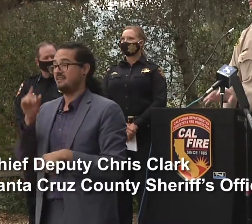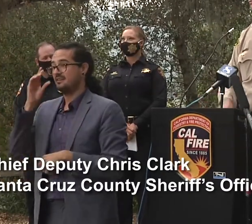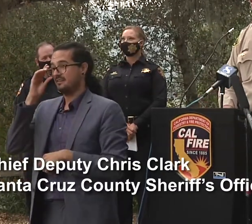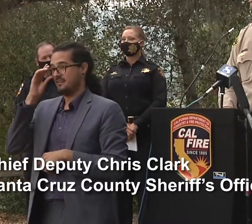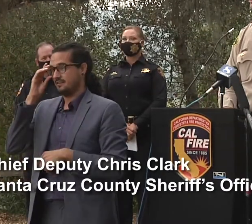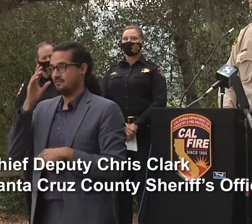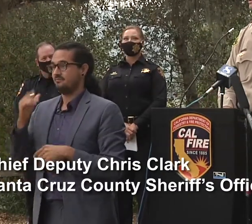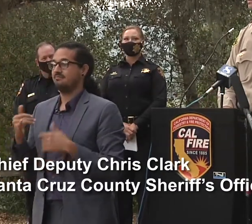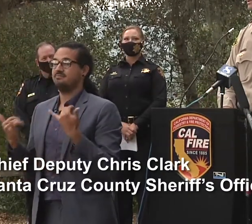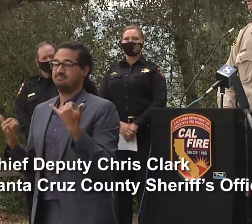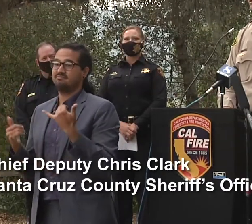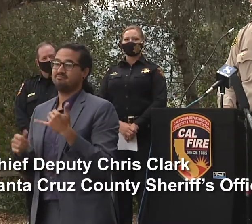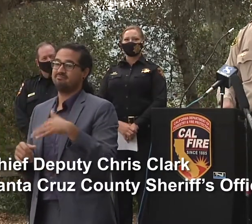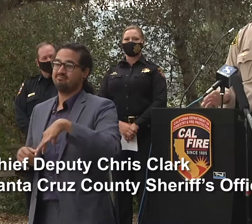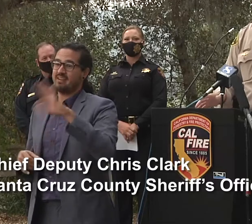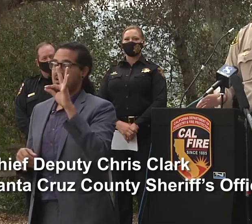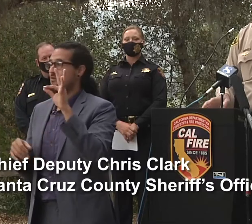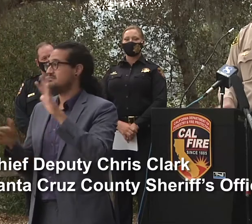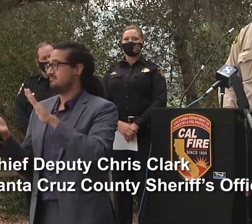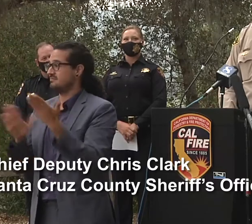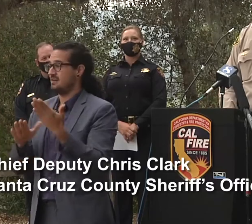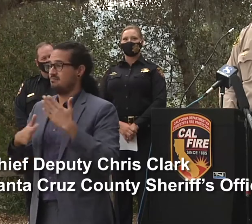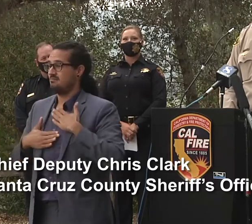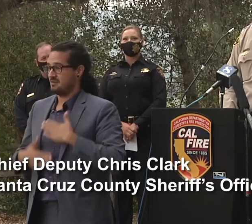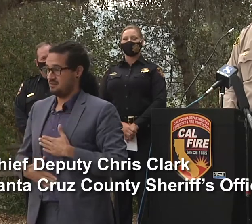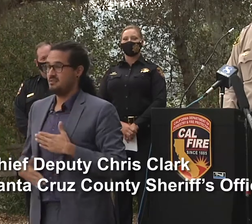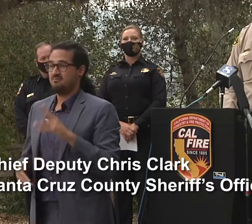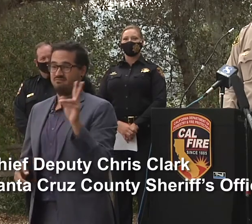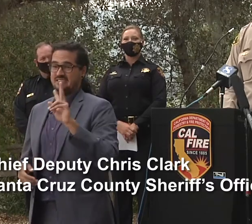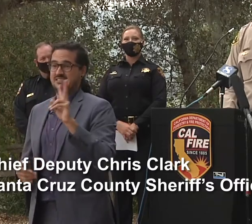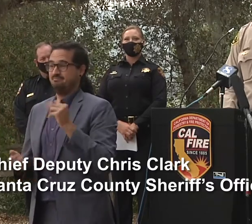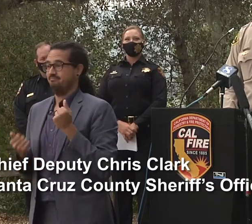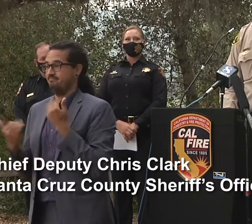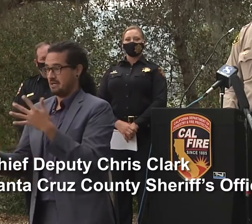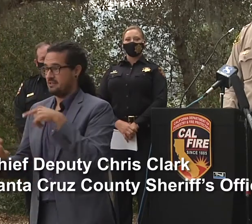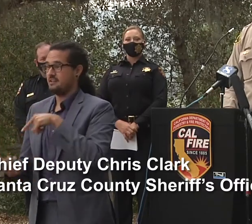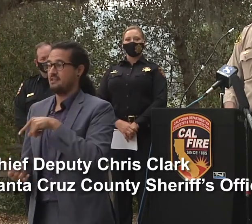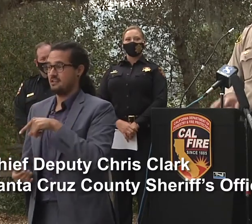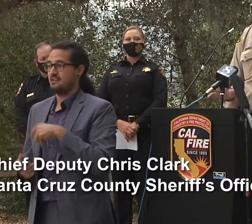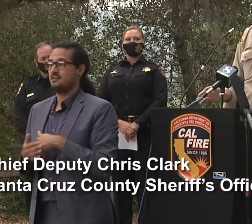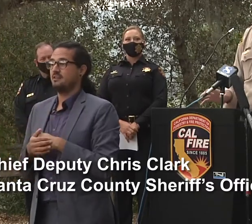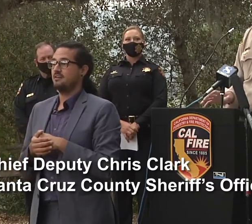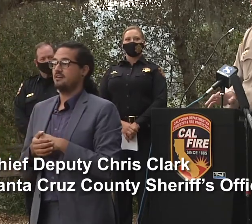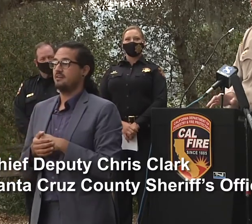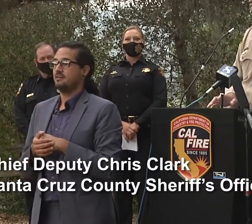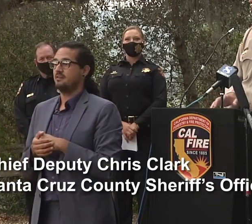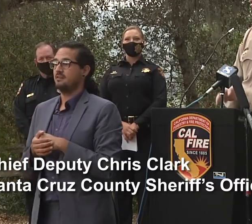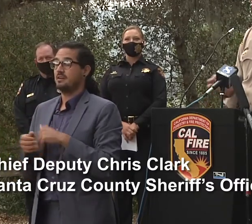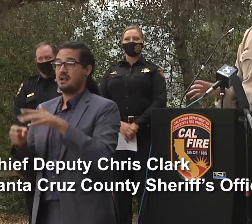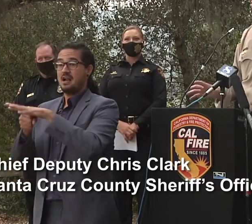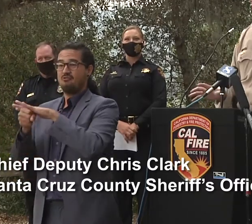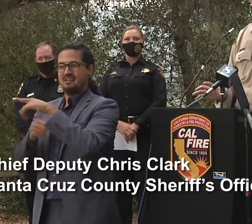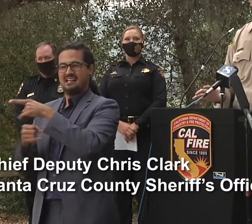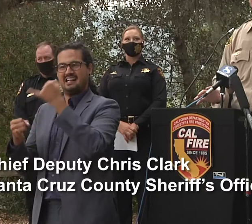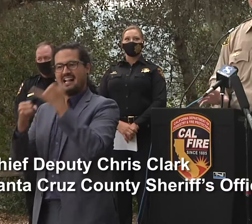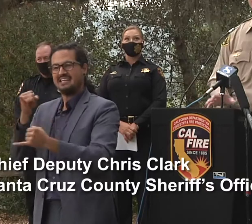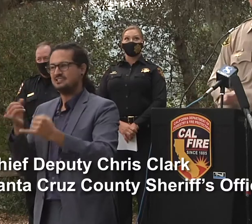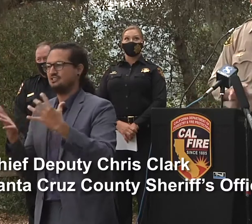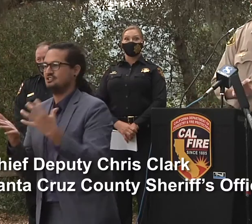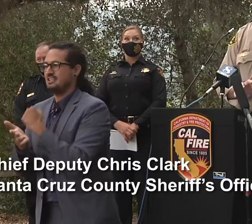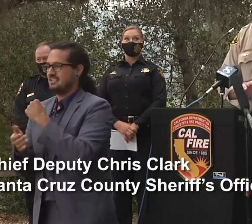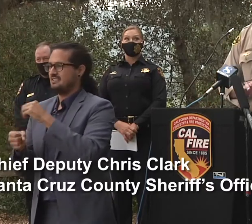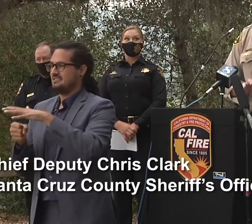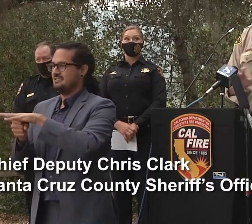decedent, a fire victim, from the area of Last Chance. You know, this is something, I don't want to be standing up